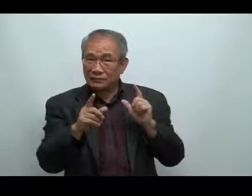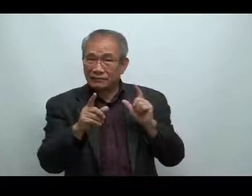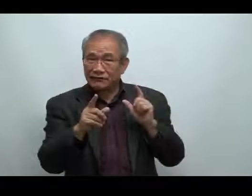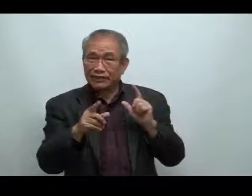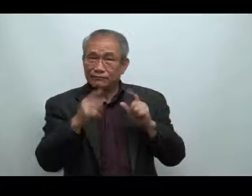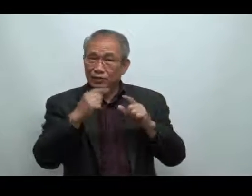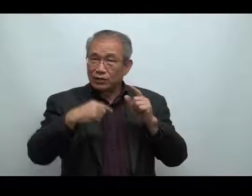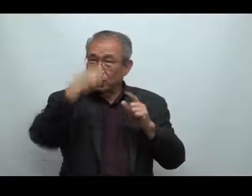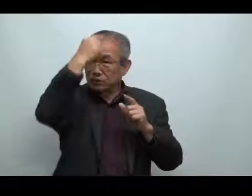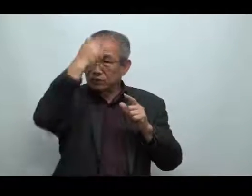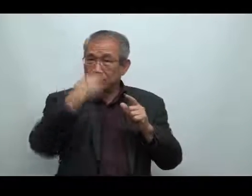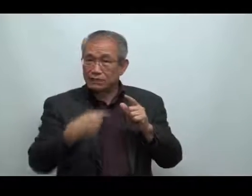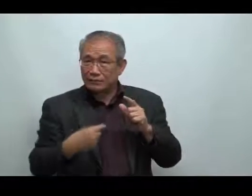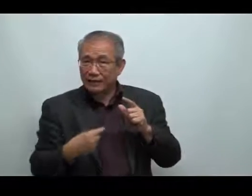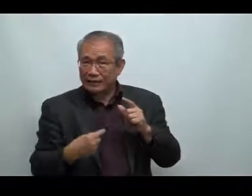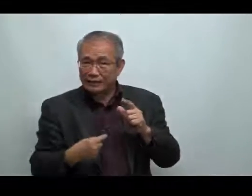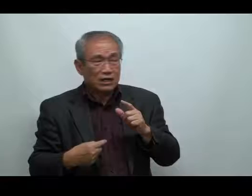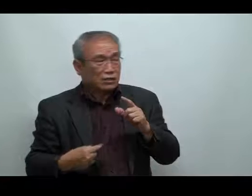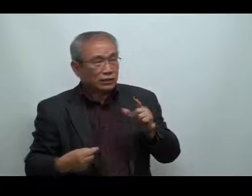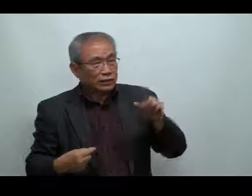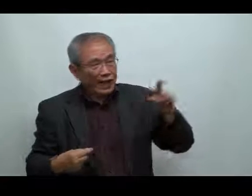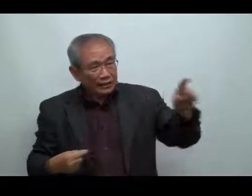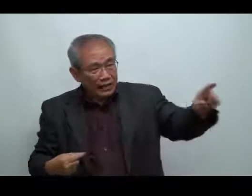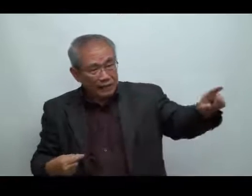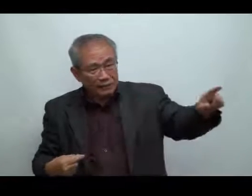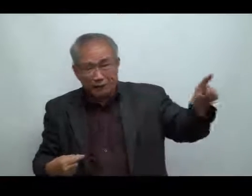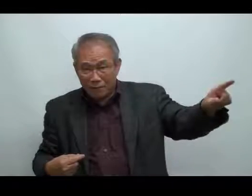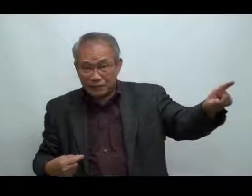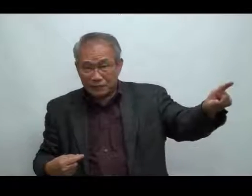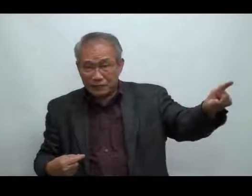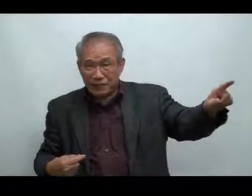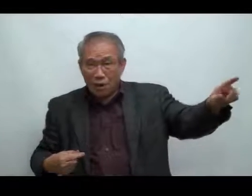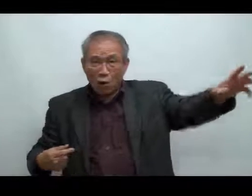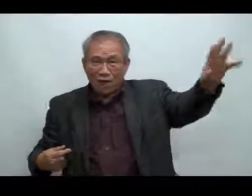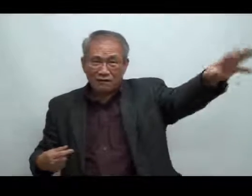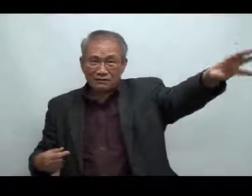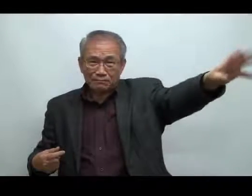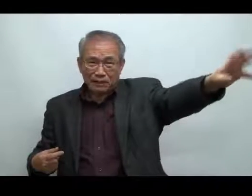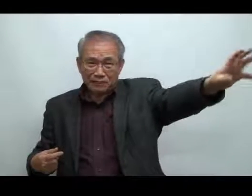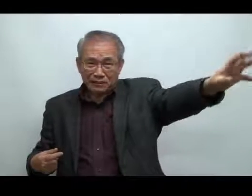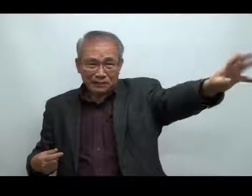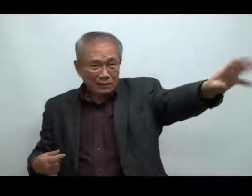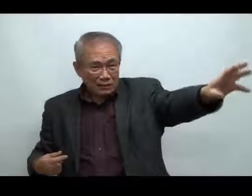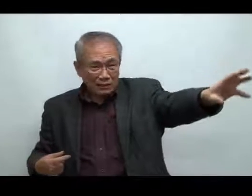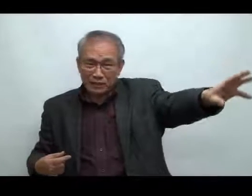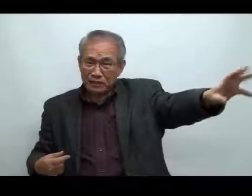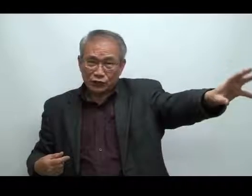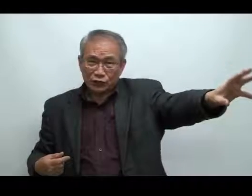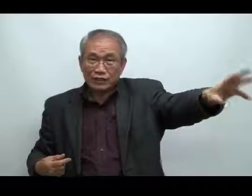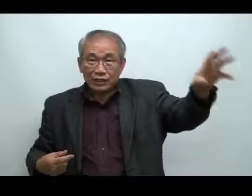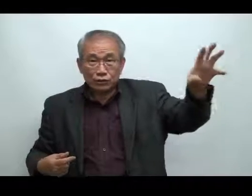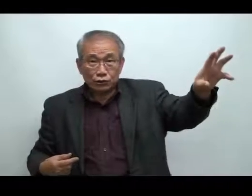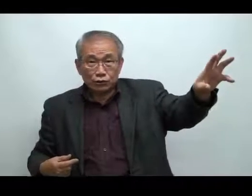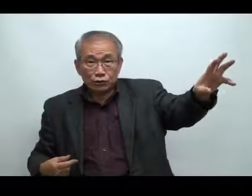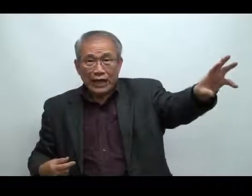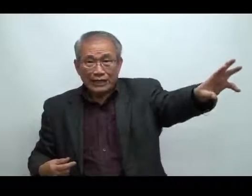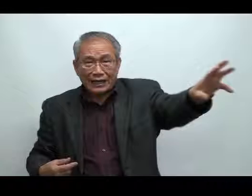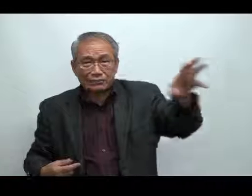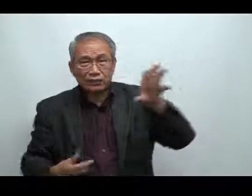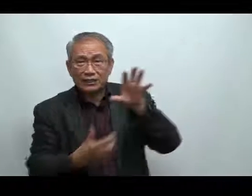of fact, if you learn all this placement technique, you can analyze a pop singer. Oh, I love that pop singer. Oh, he's good. So what you do is analyze what he